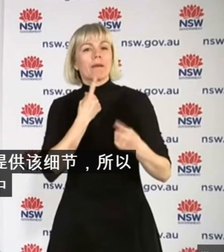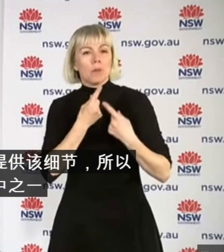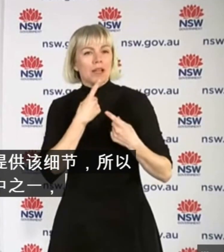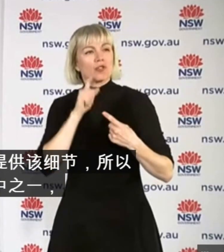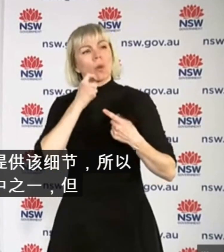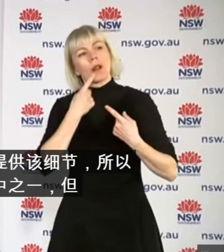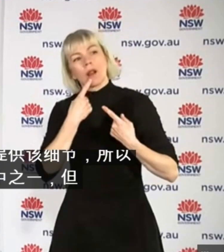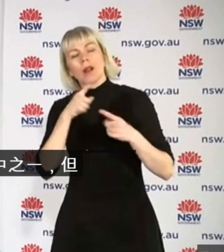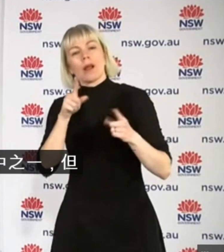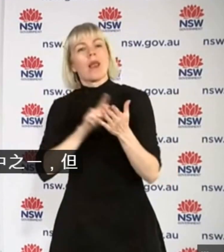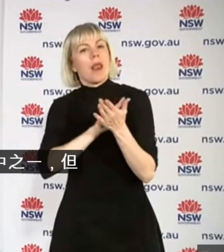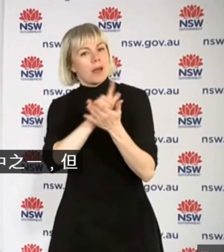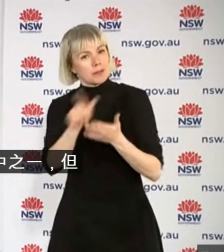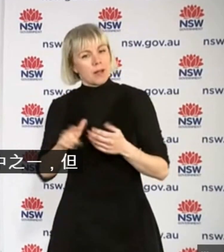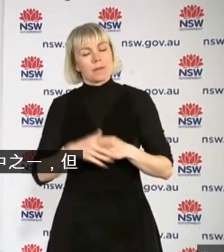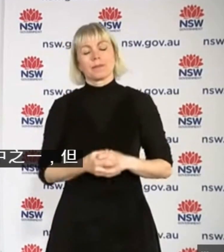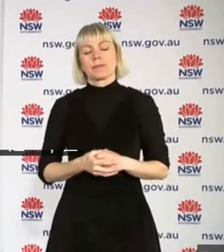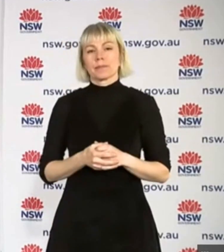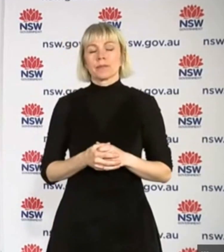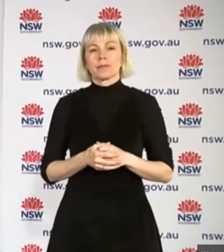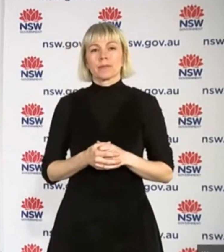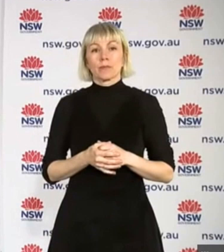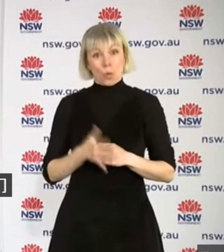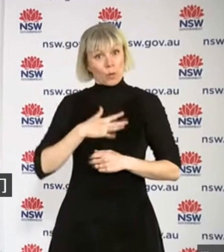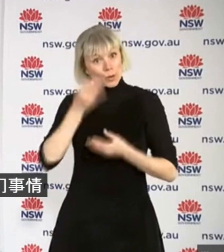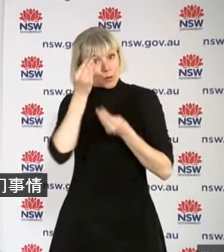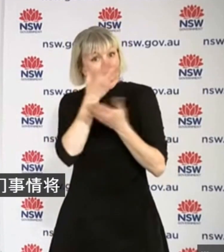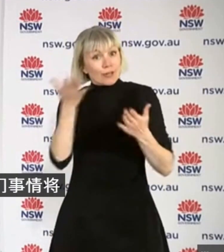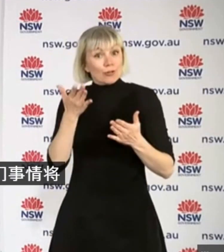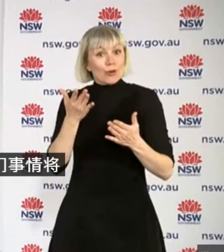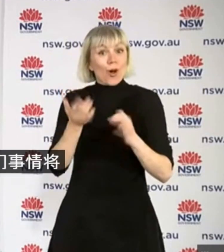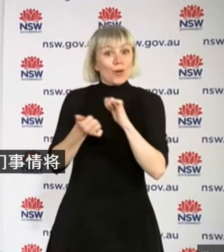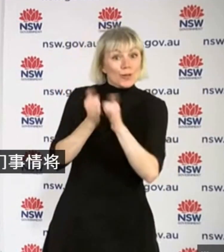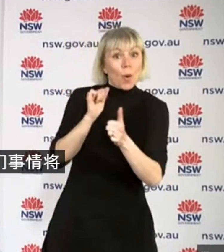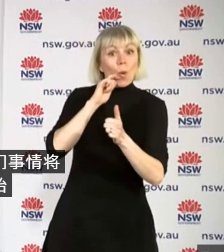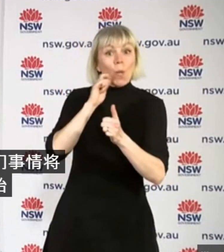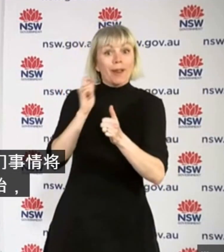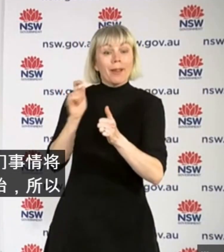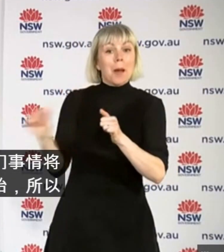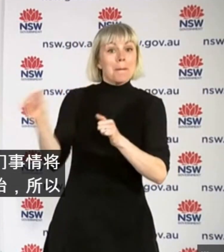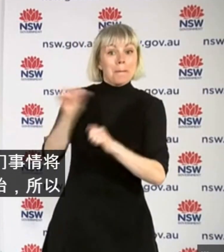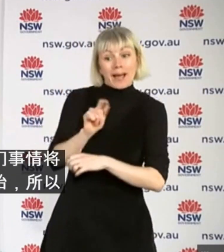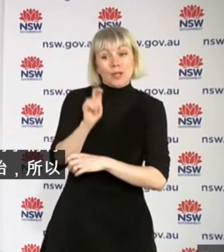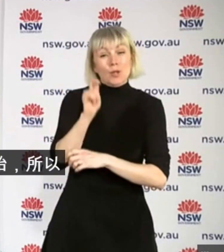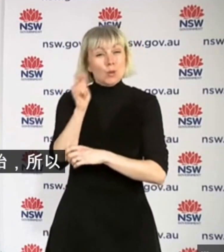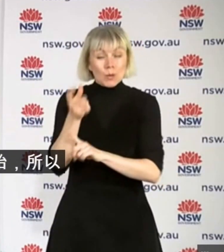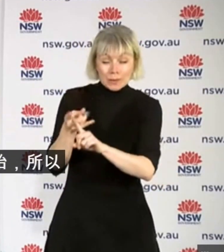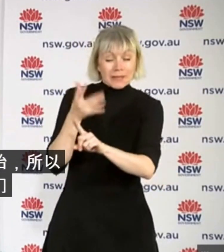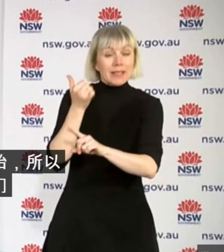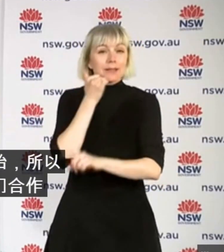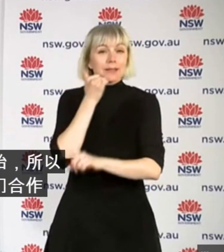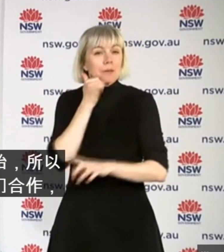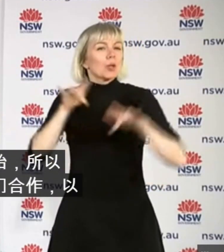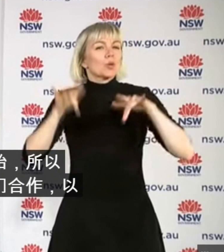sport is one, but what we need to do is give people as much notice as possible that things will recommence at a particular date. So Health will work